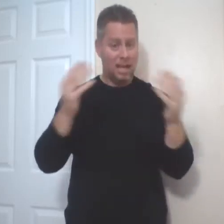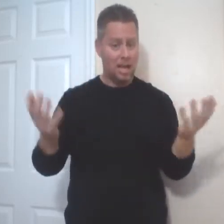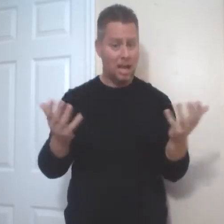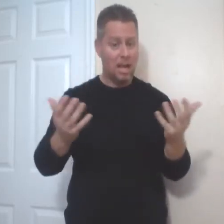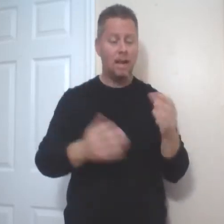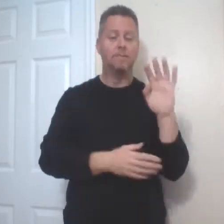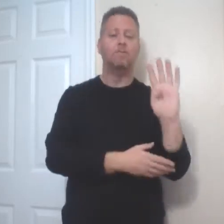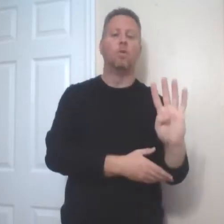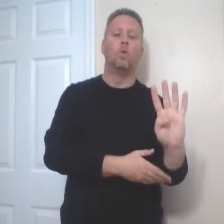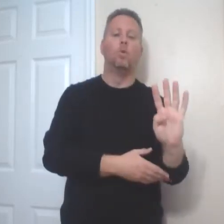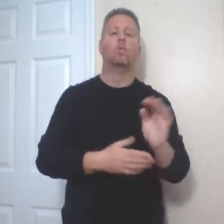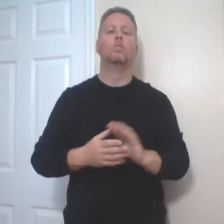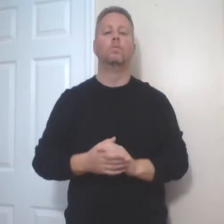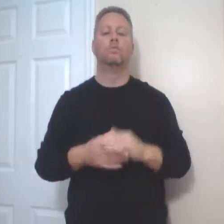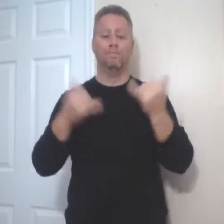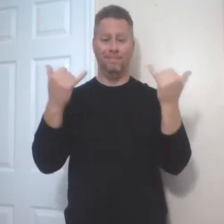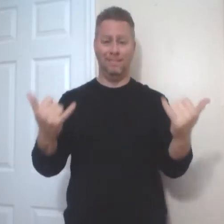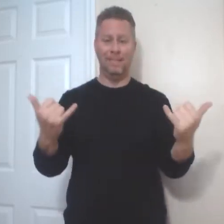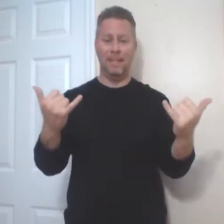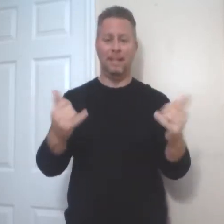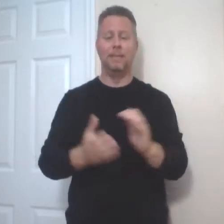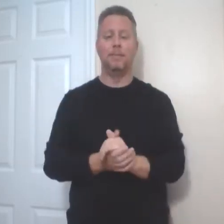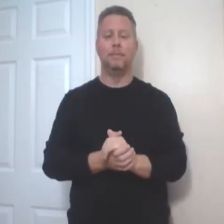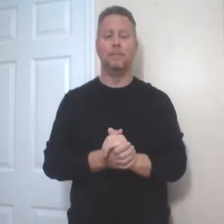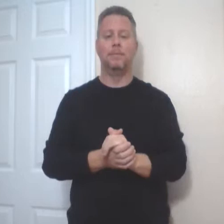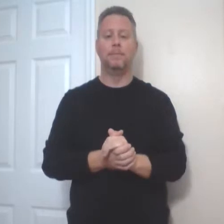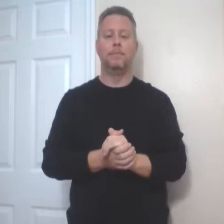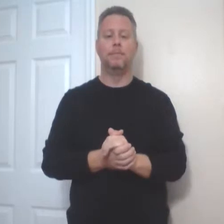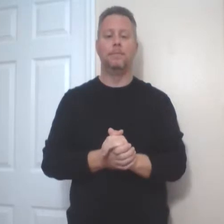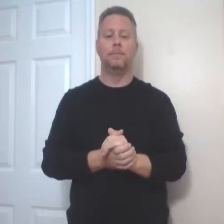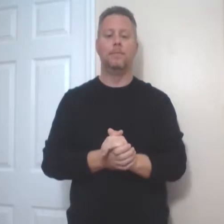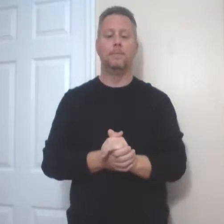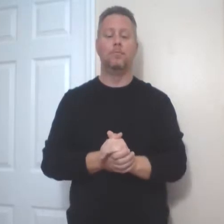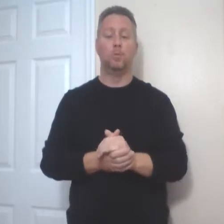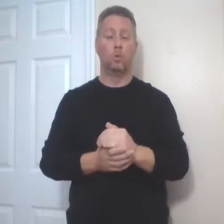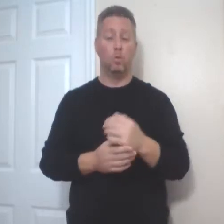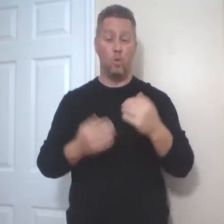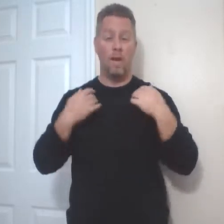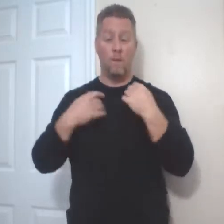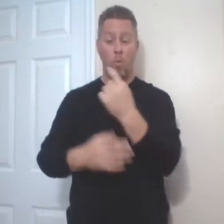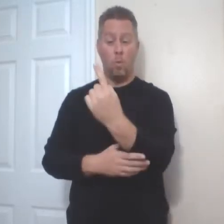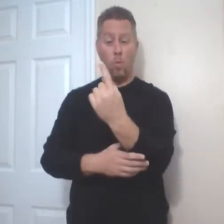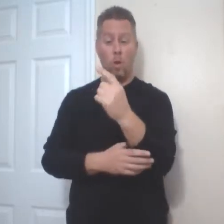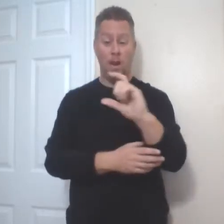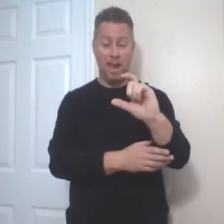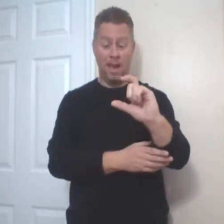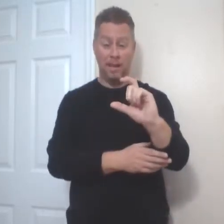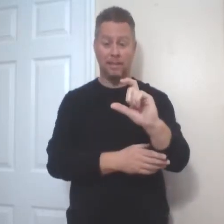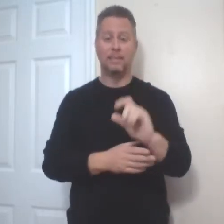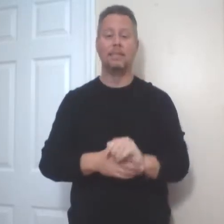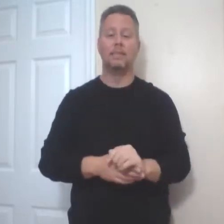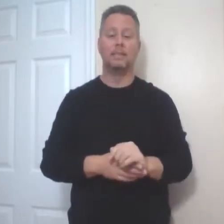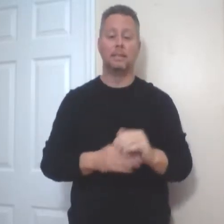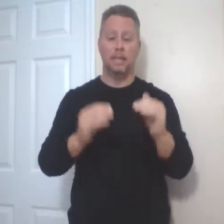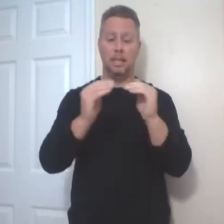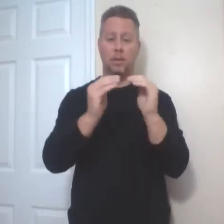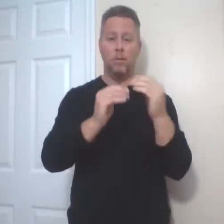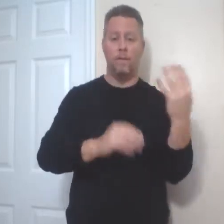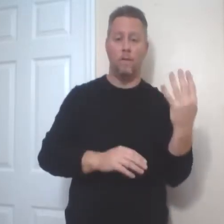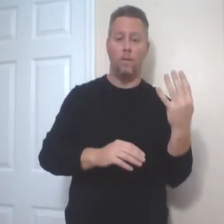4. Now, like I said, technically it's a 1. So it's 1x equals to 4. But